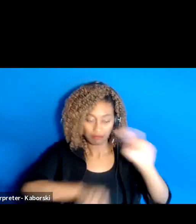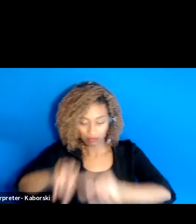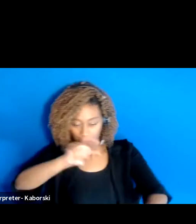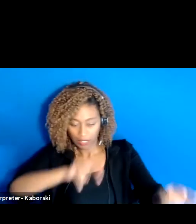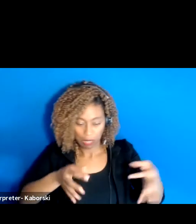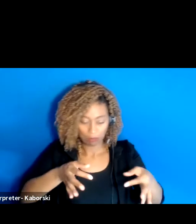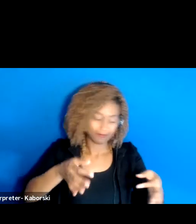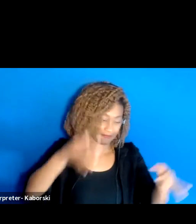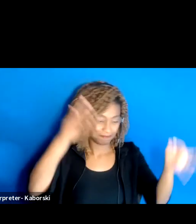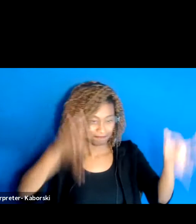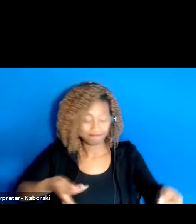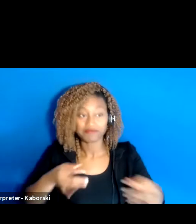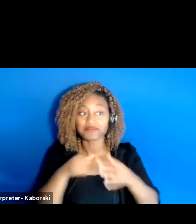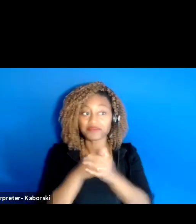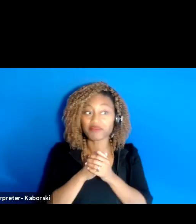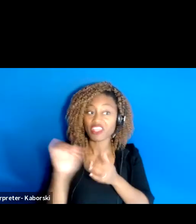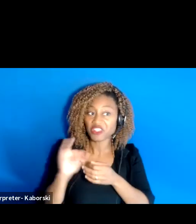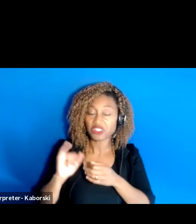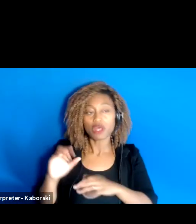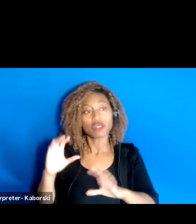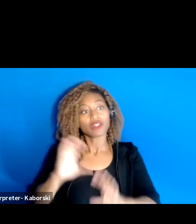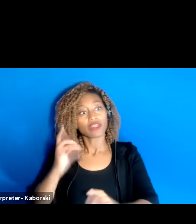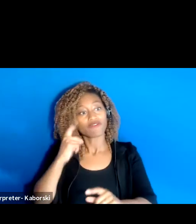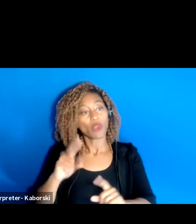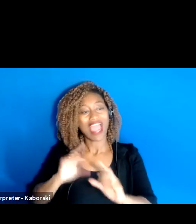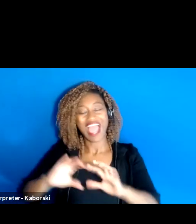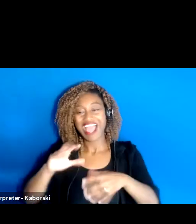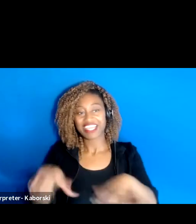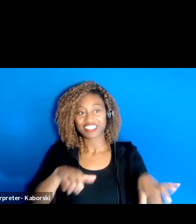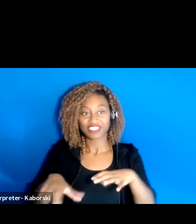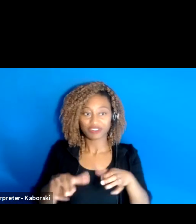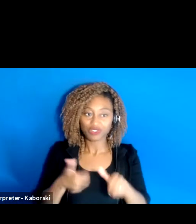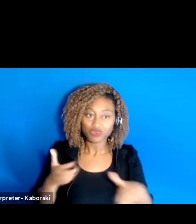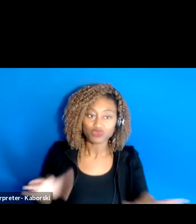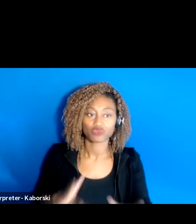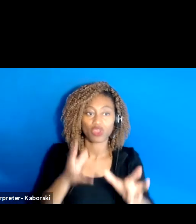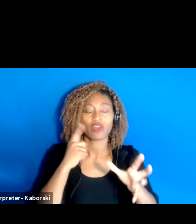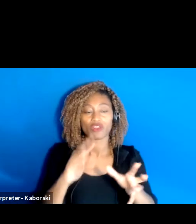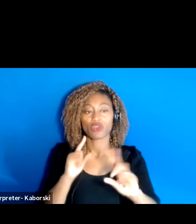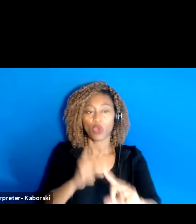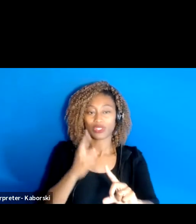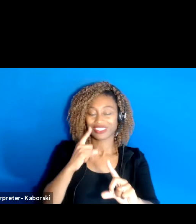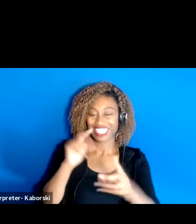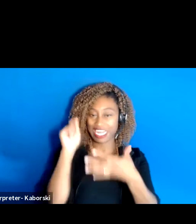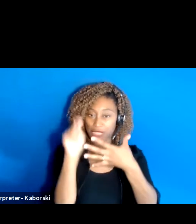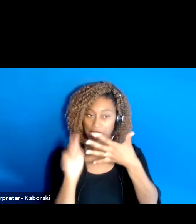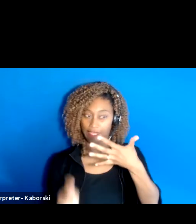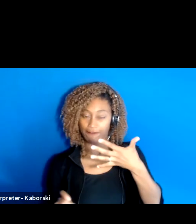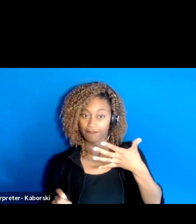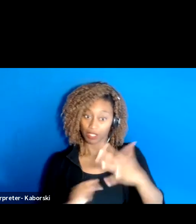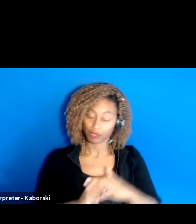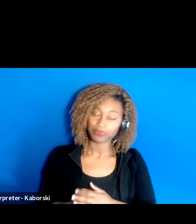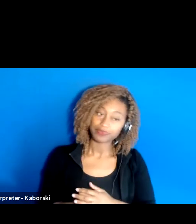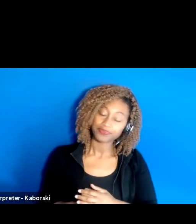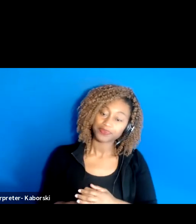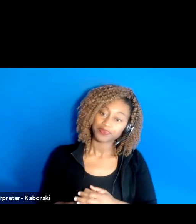activities to further the goals and objectives. You could look at different activities with